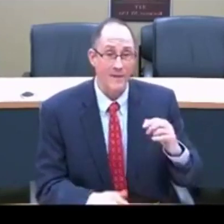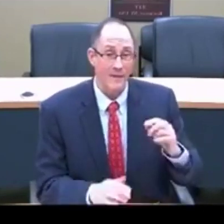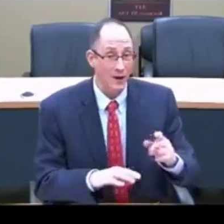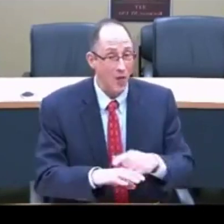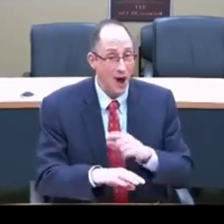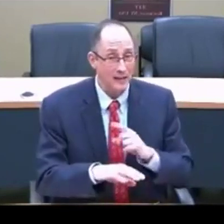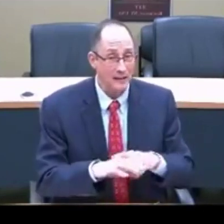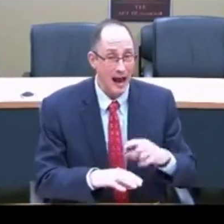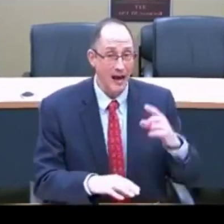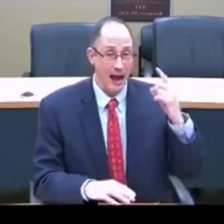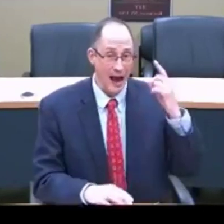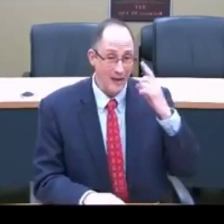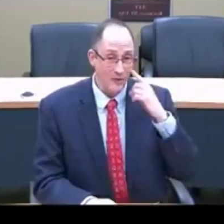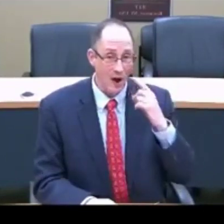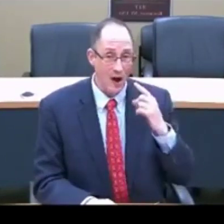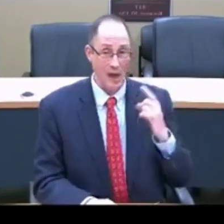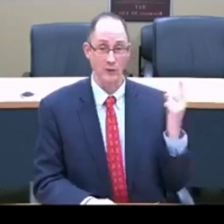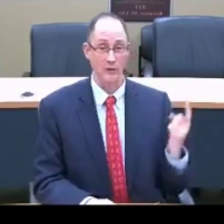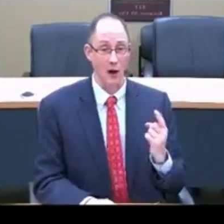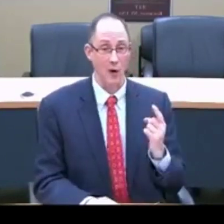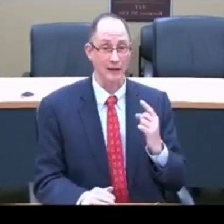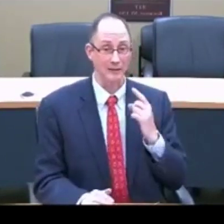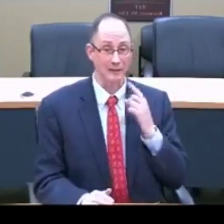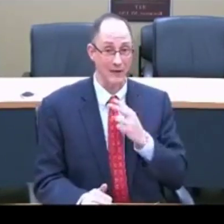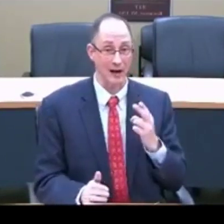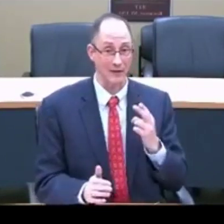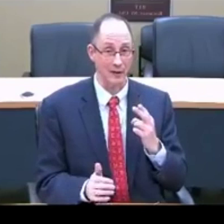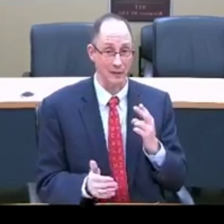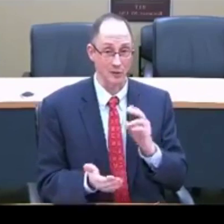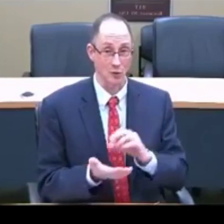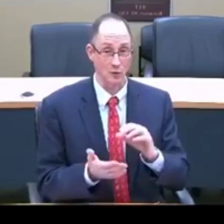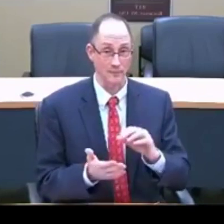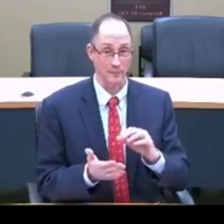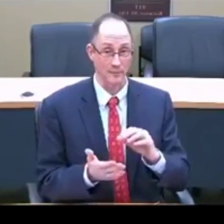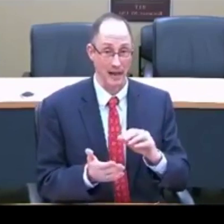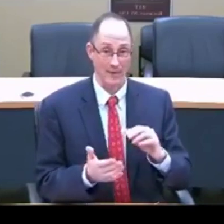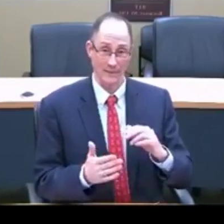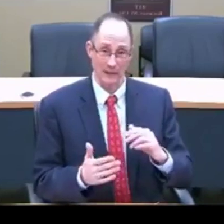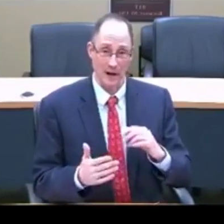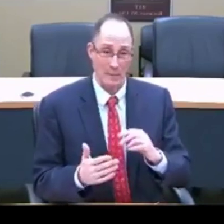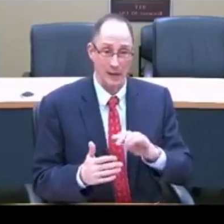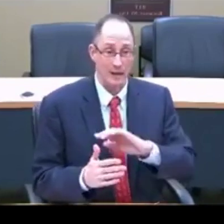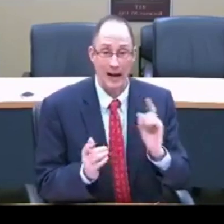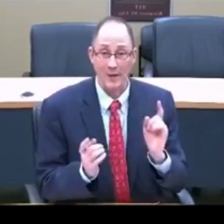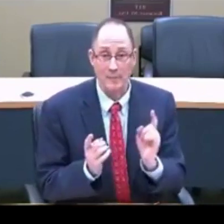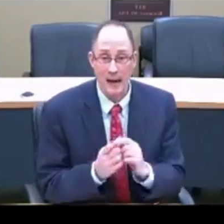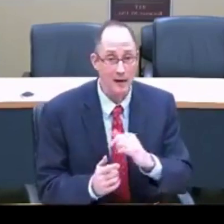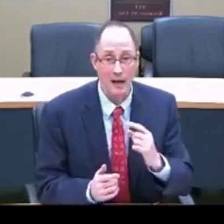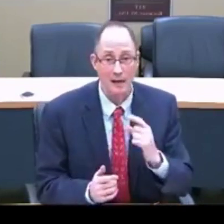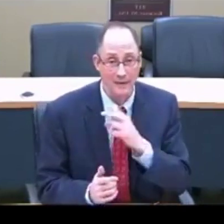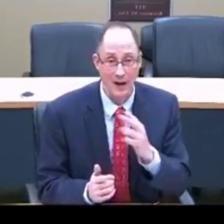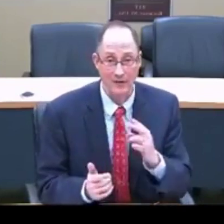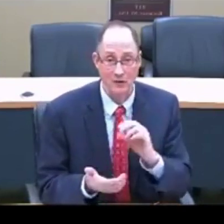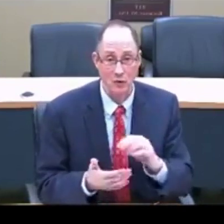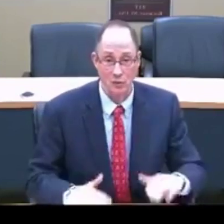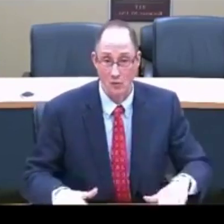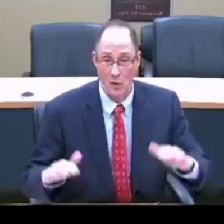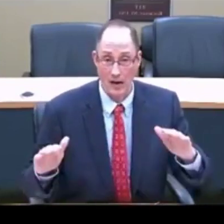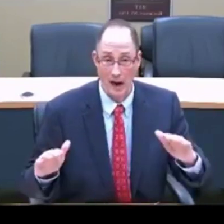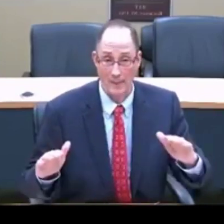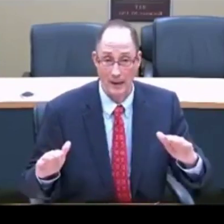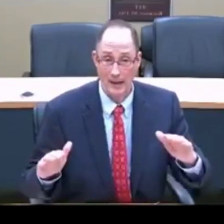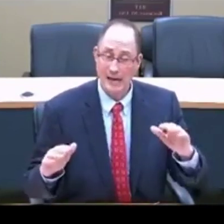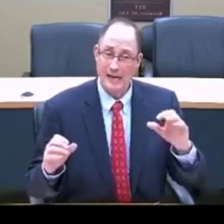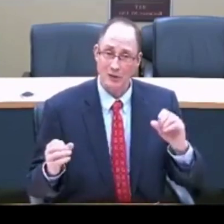For the longest time, I thought I was the only deaf deaf deaf hearing student, you know, because I never met another deaf deaf deaf hearing student growing